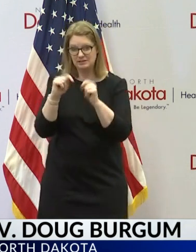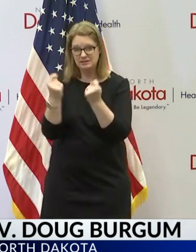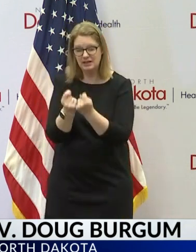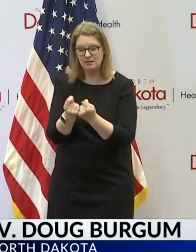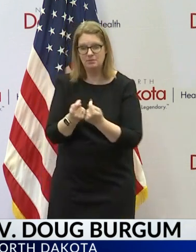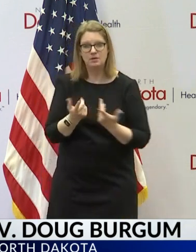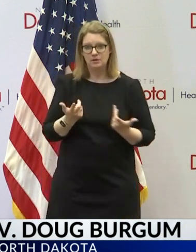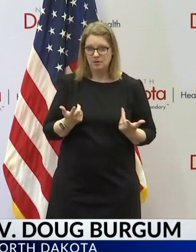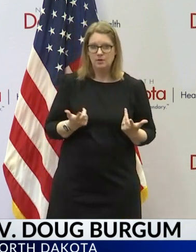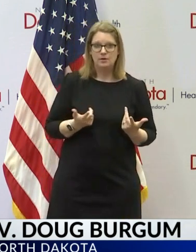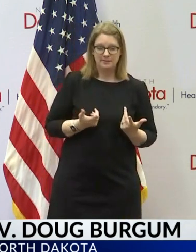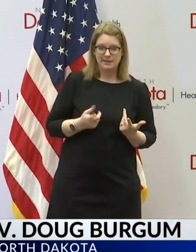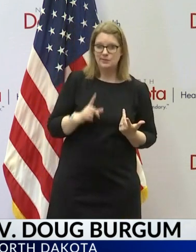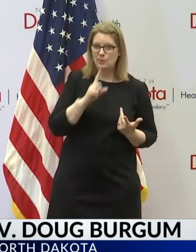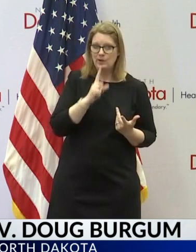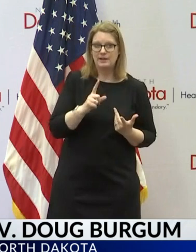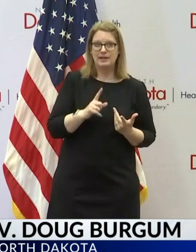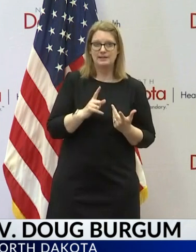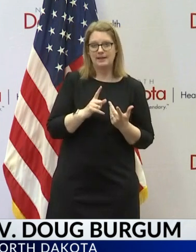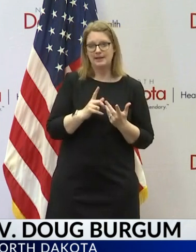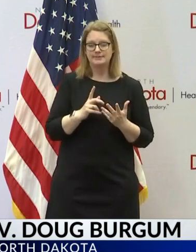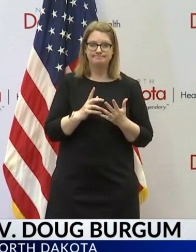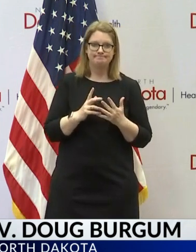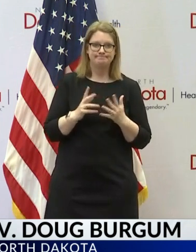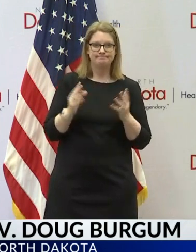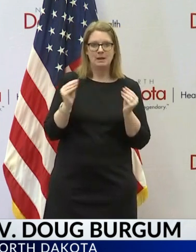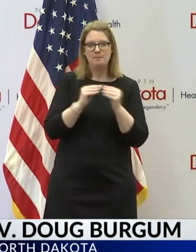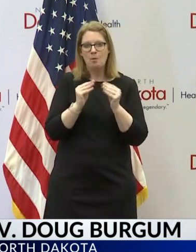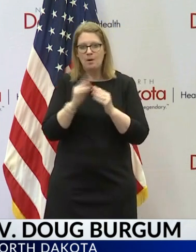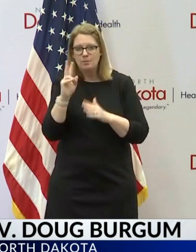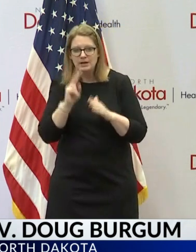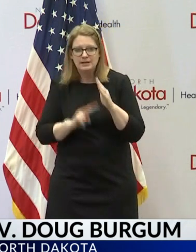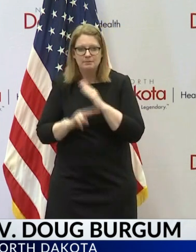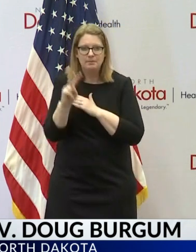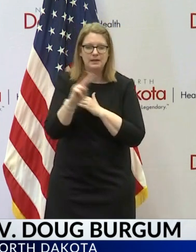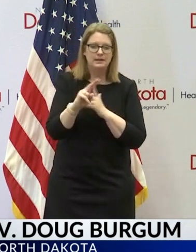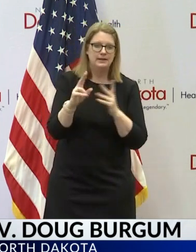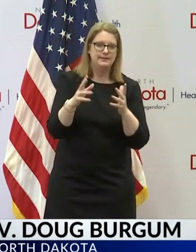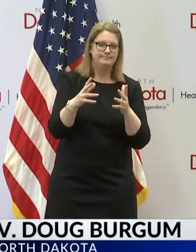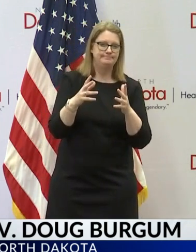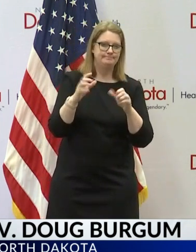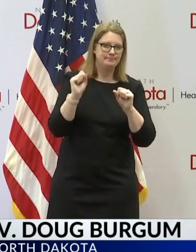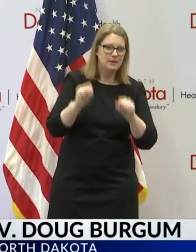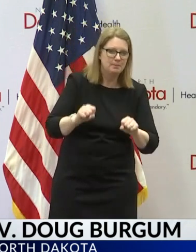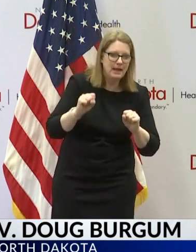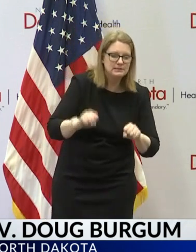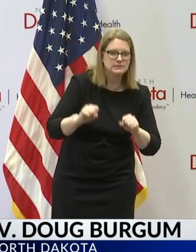got to build greater predictability, greater capacity, greater